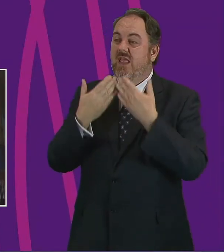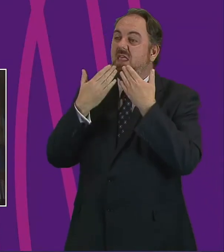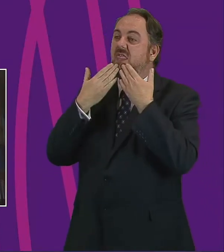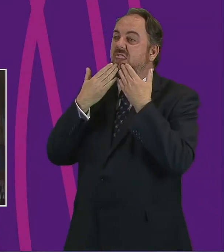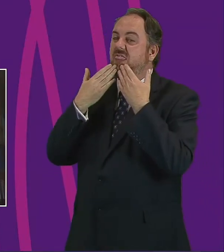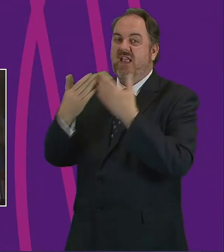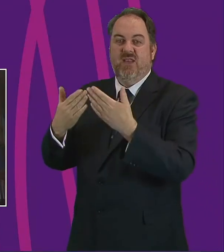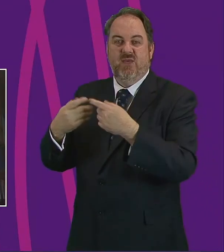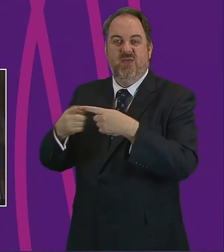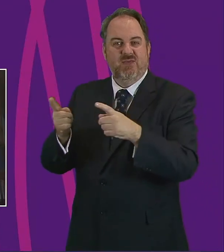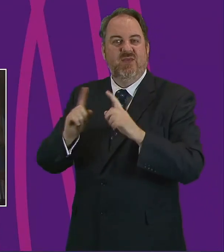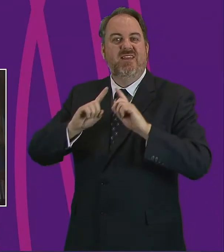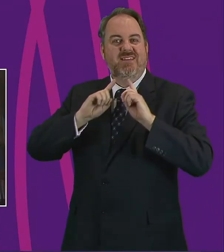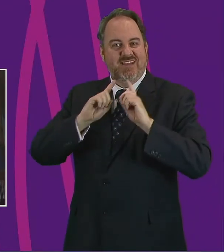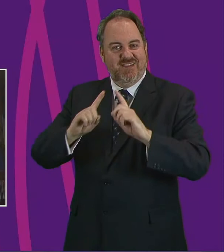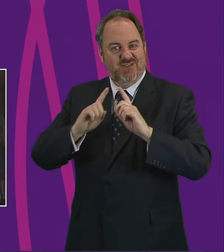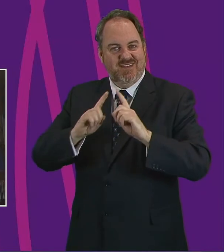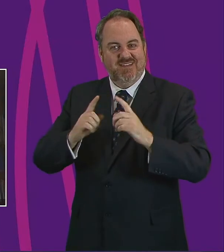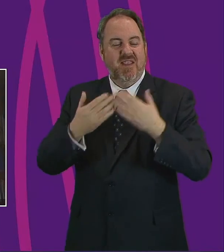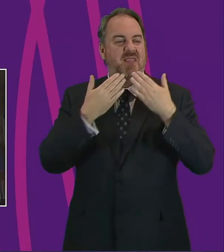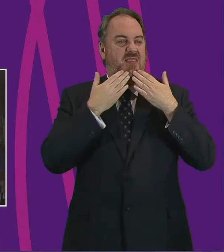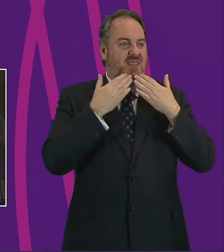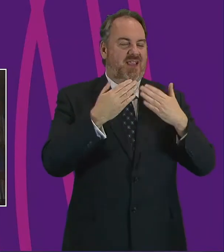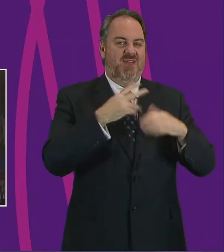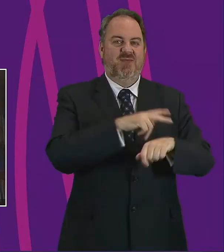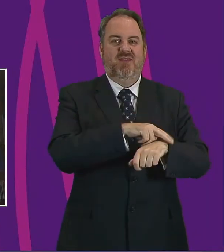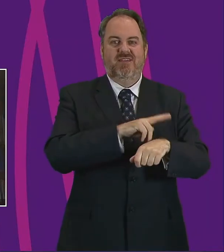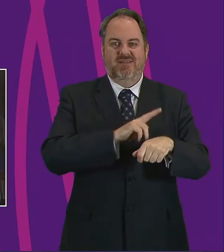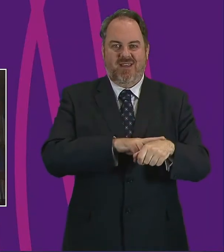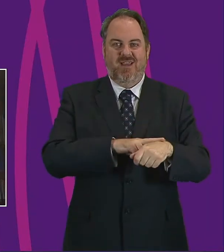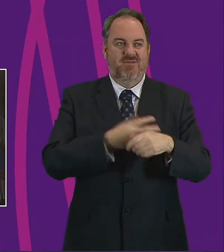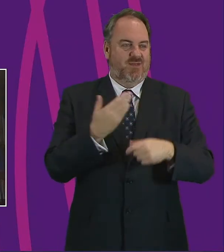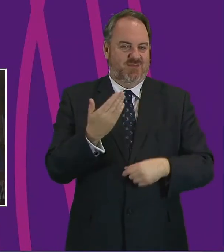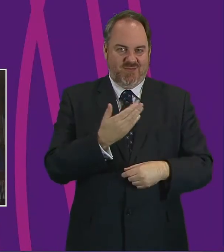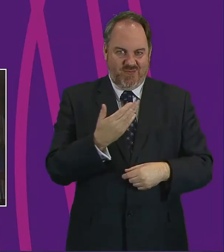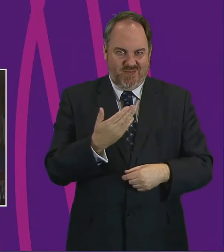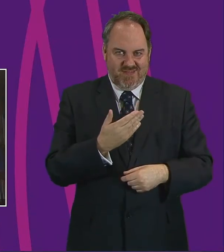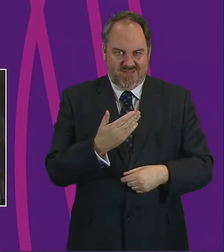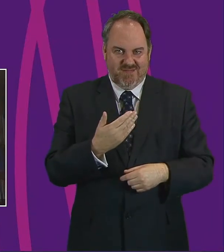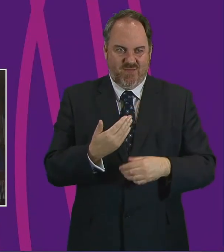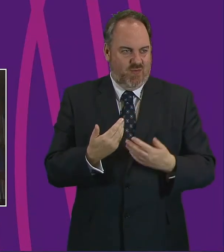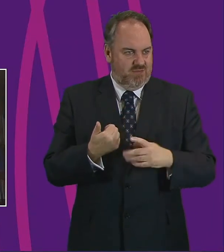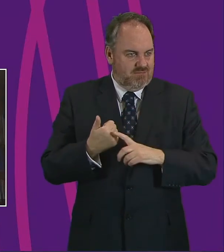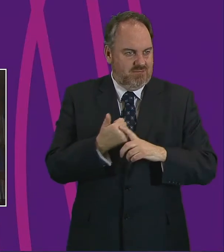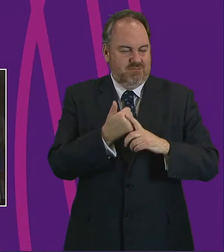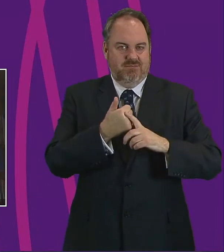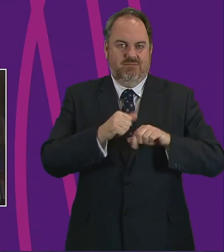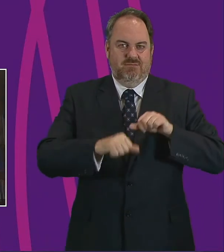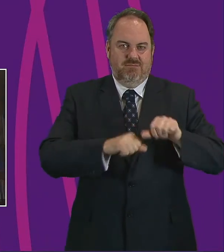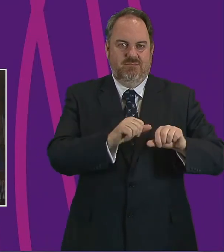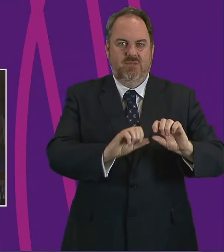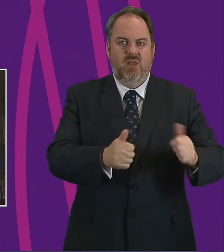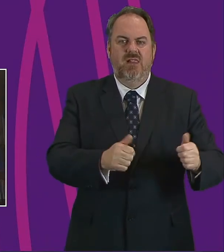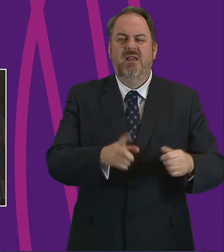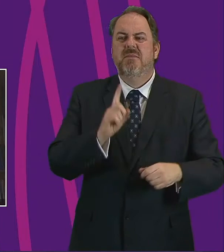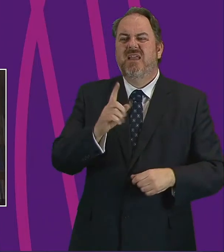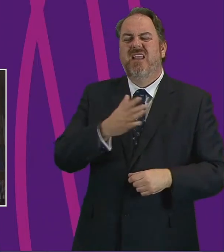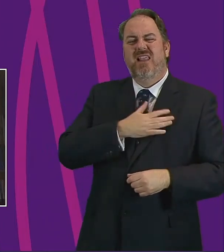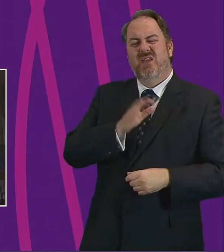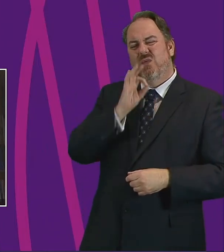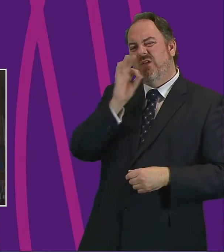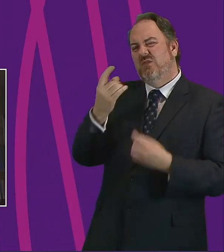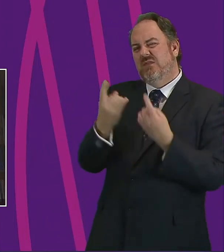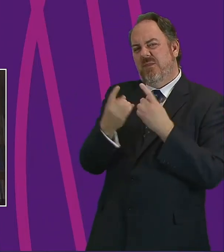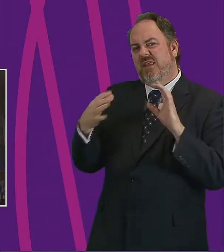for keeping everything going at the moment. My question is about practical subjects, and when the